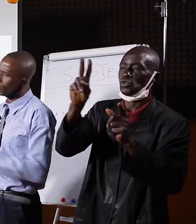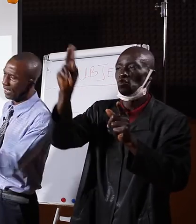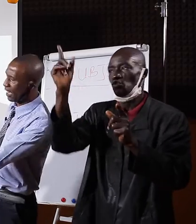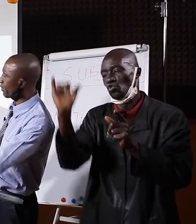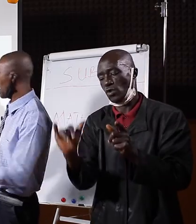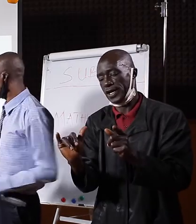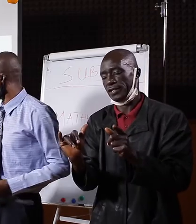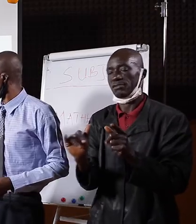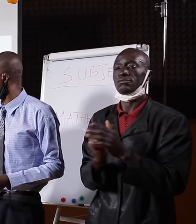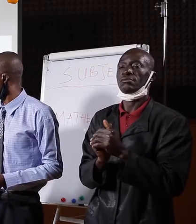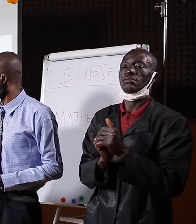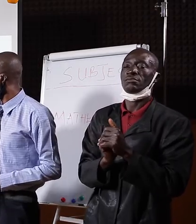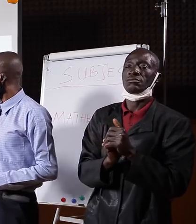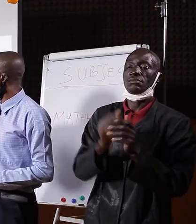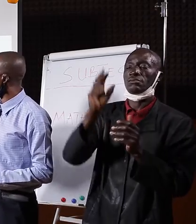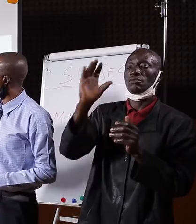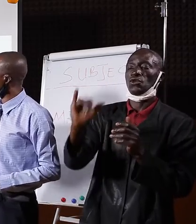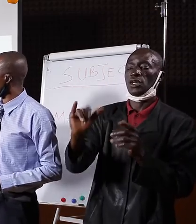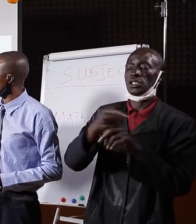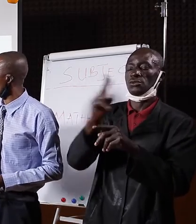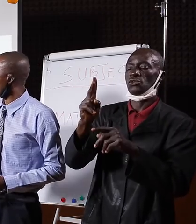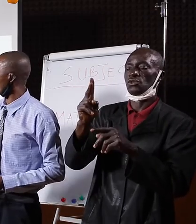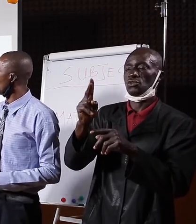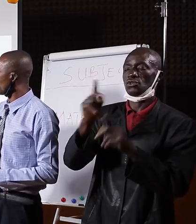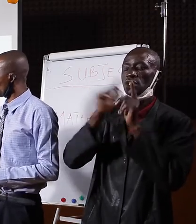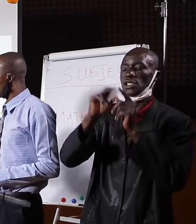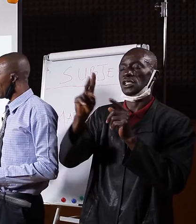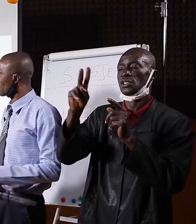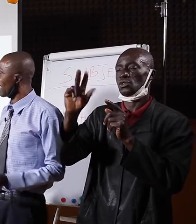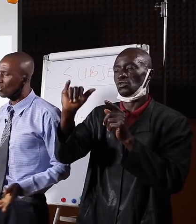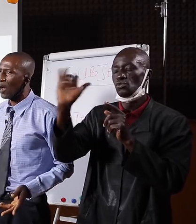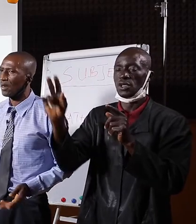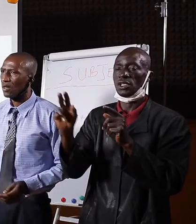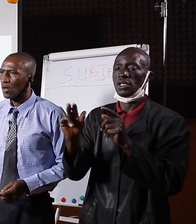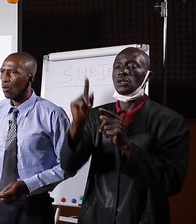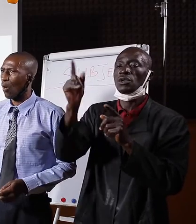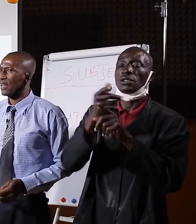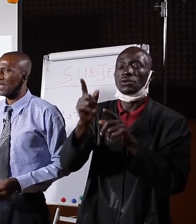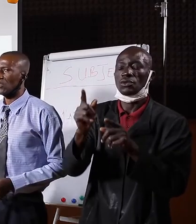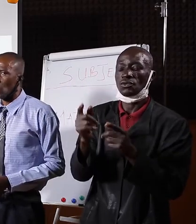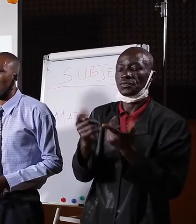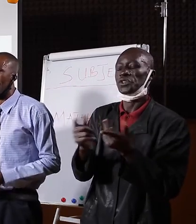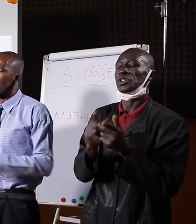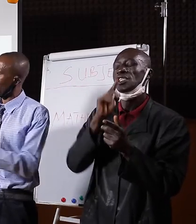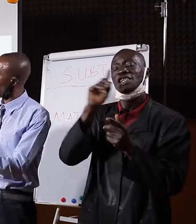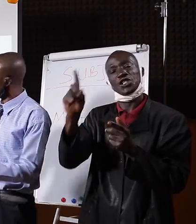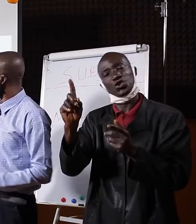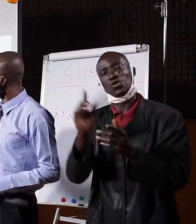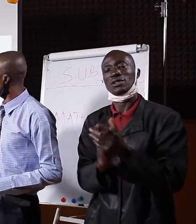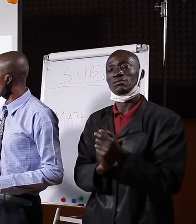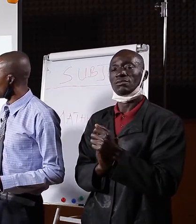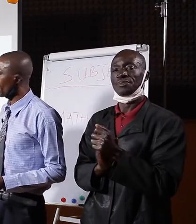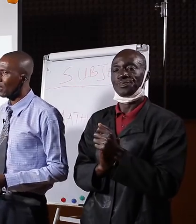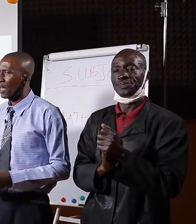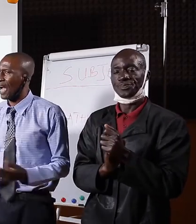times 2, the left, the answer is 2y. And 1 times 1, the right, the answer is 1. 1 times 1, the right, the